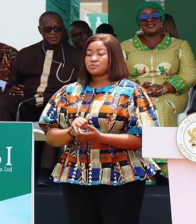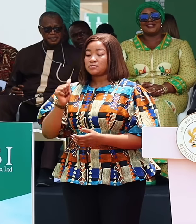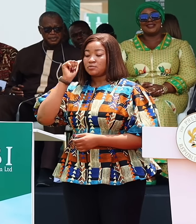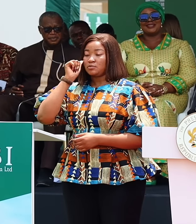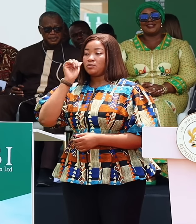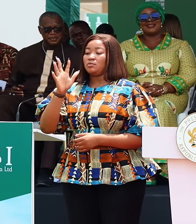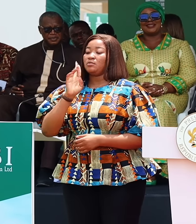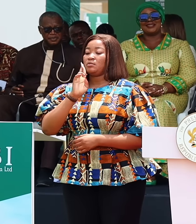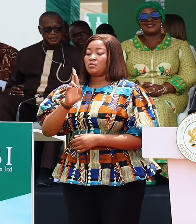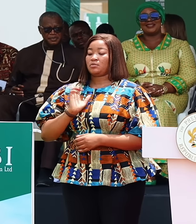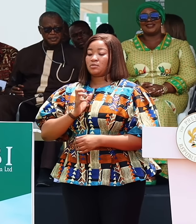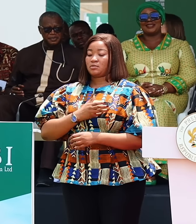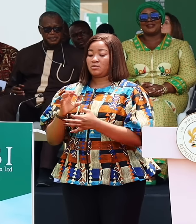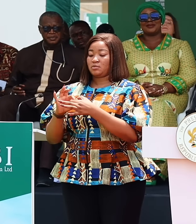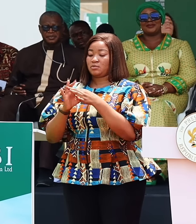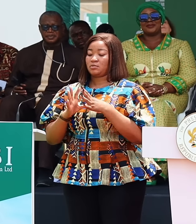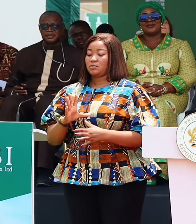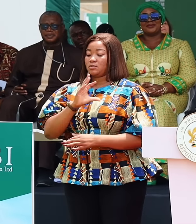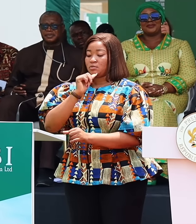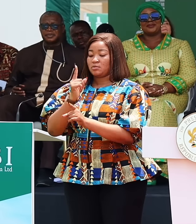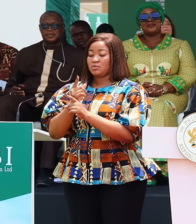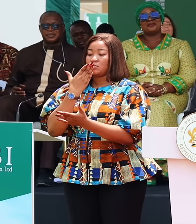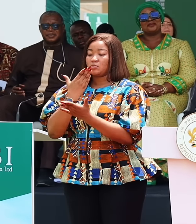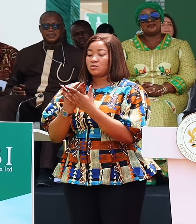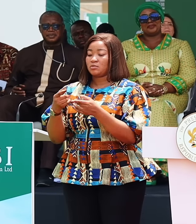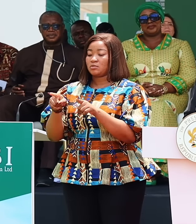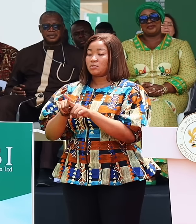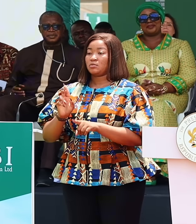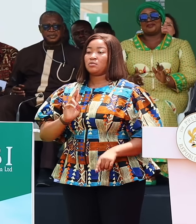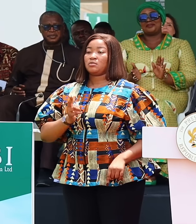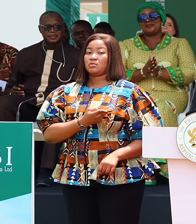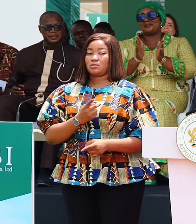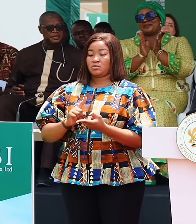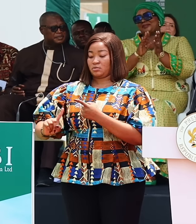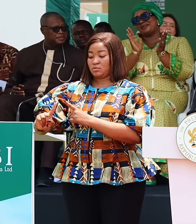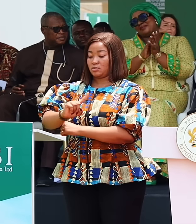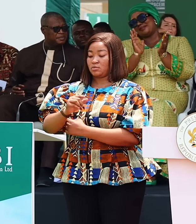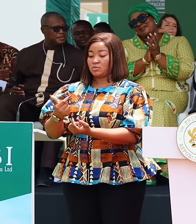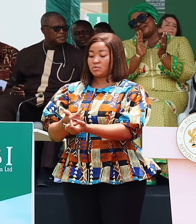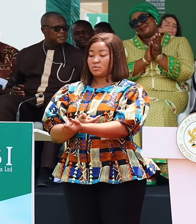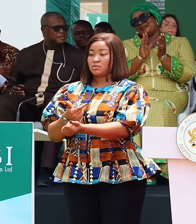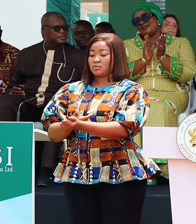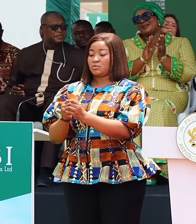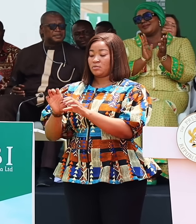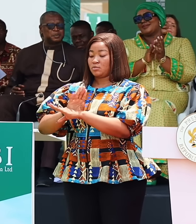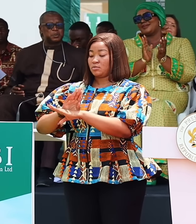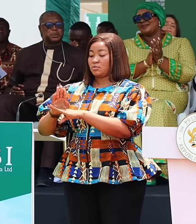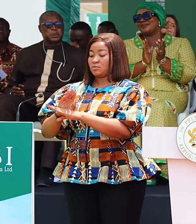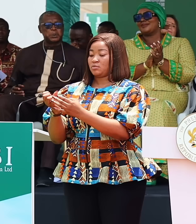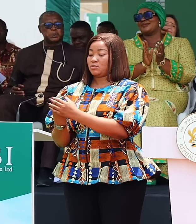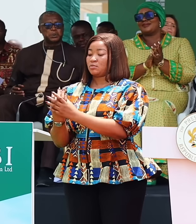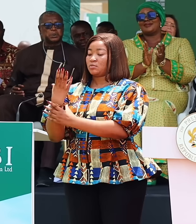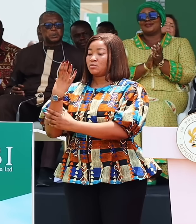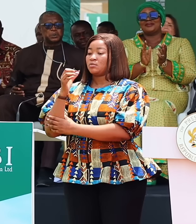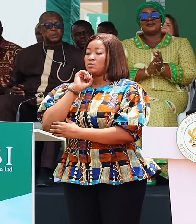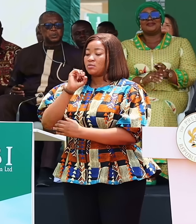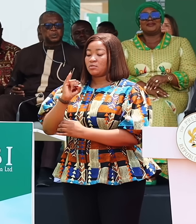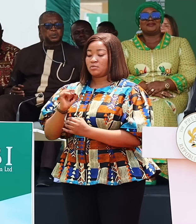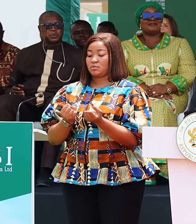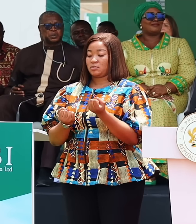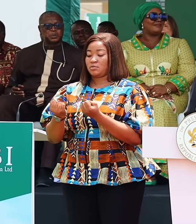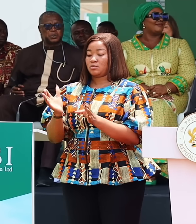are our partners and they're just as good as us. Today, Ghana's industrial growth is being driven by